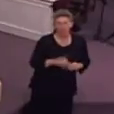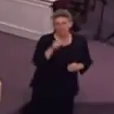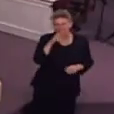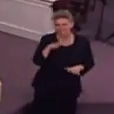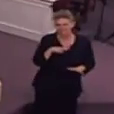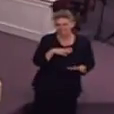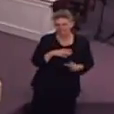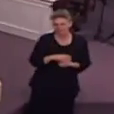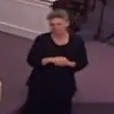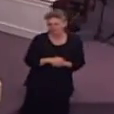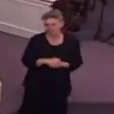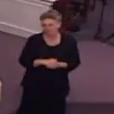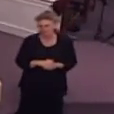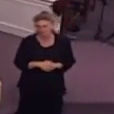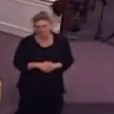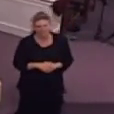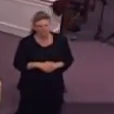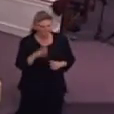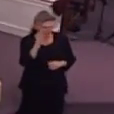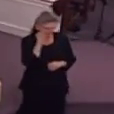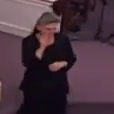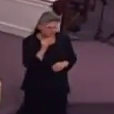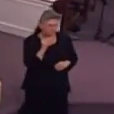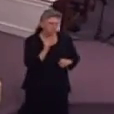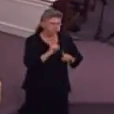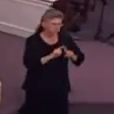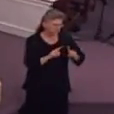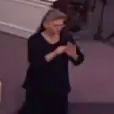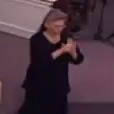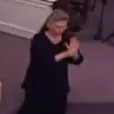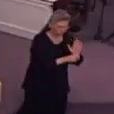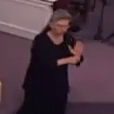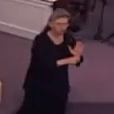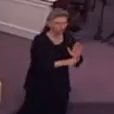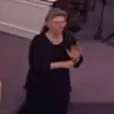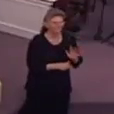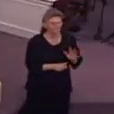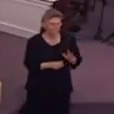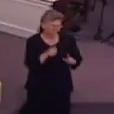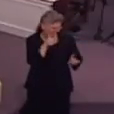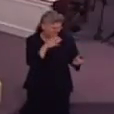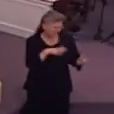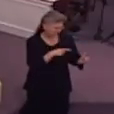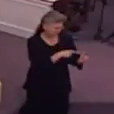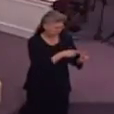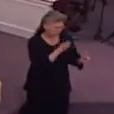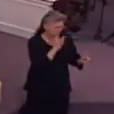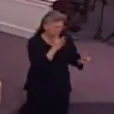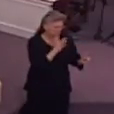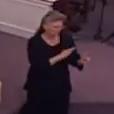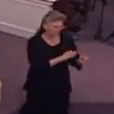lady, she had to go through a lot of different surgeries and a lot of different scarring in her life.